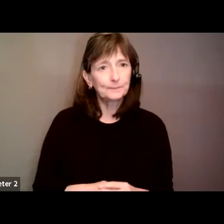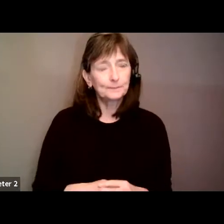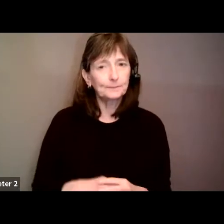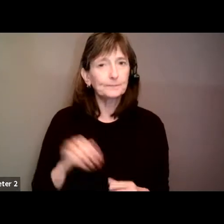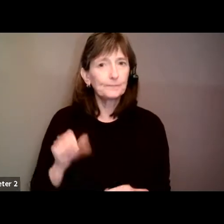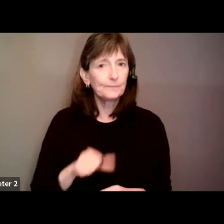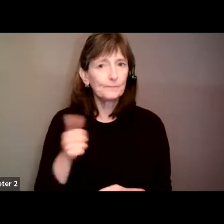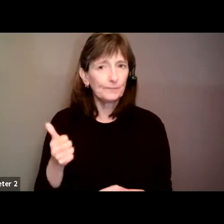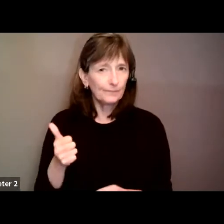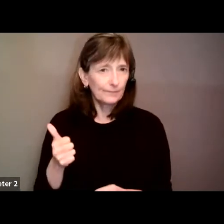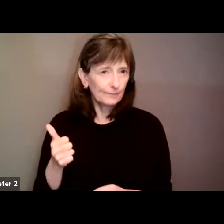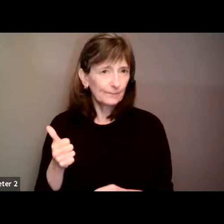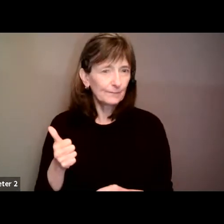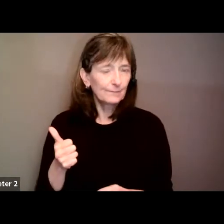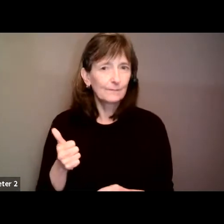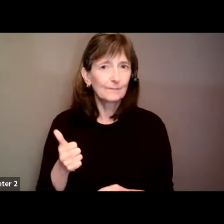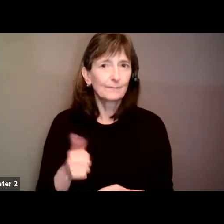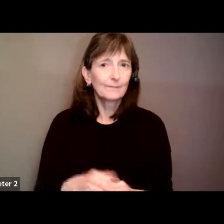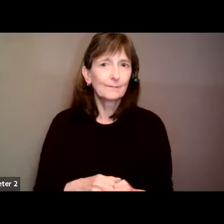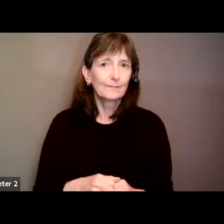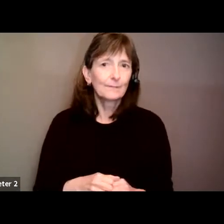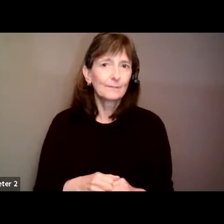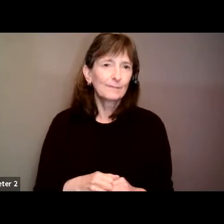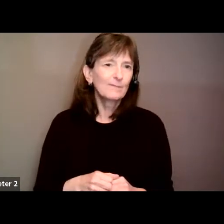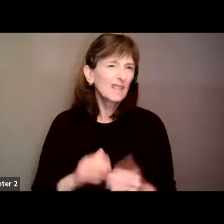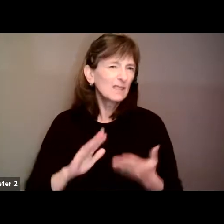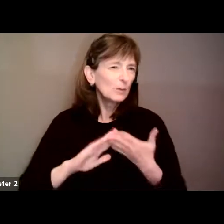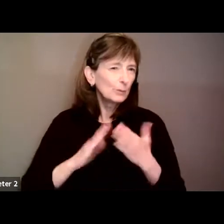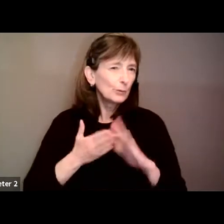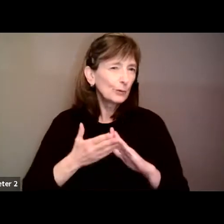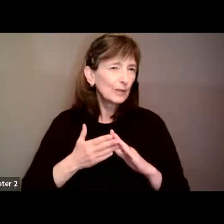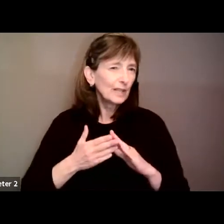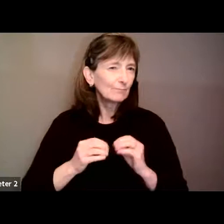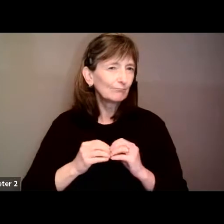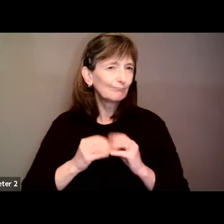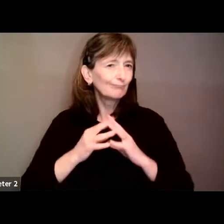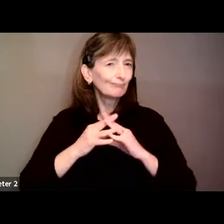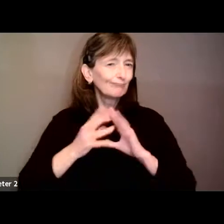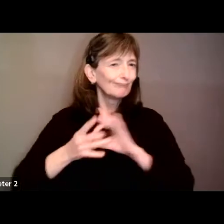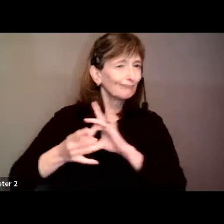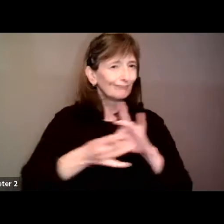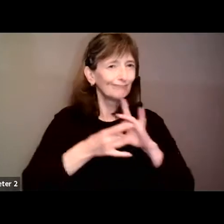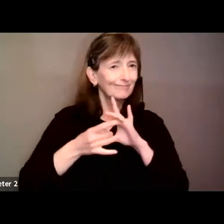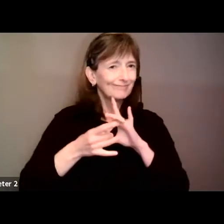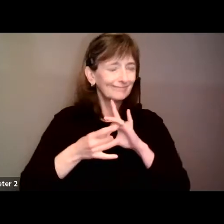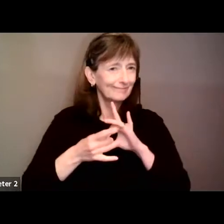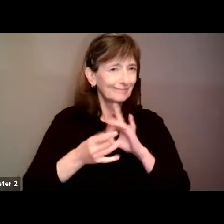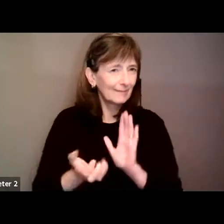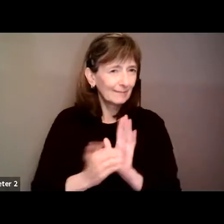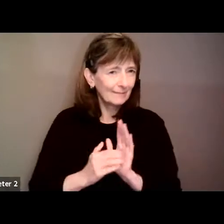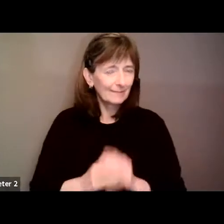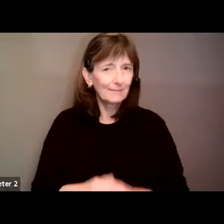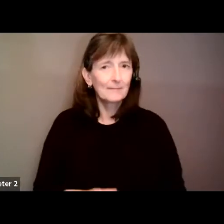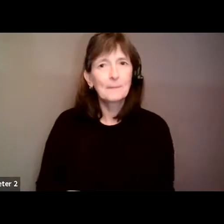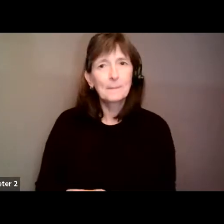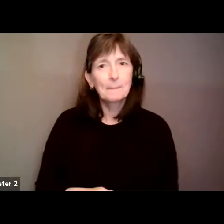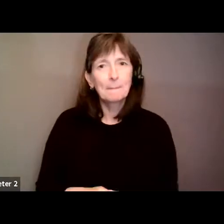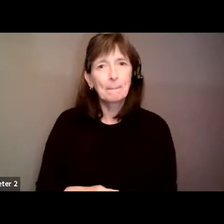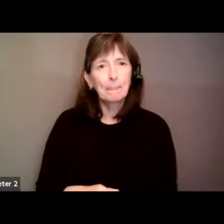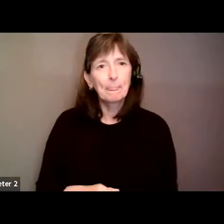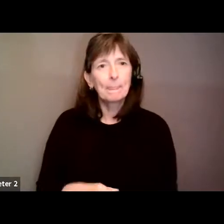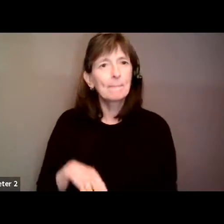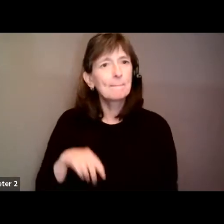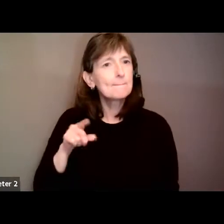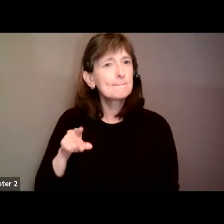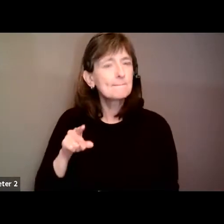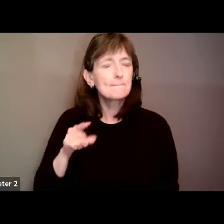another one again. It's about community building, essentially. And this was a really great